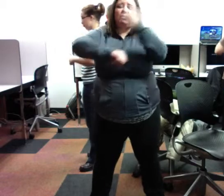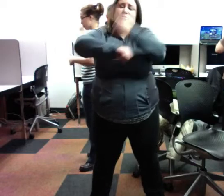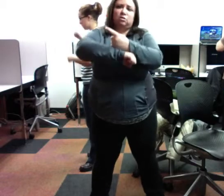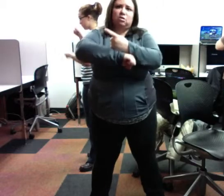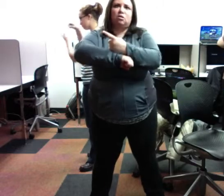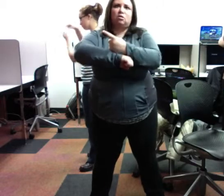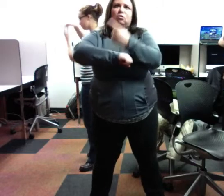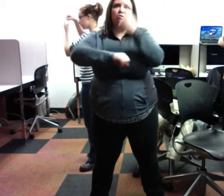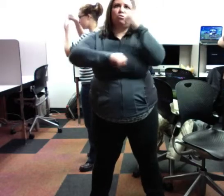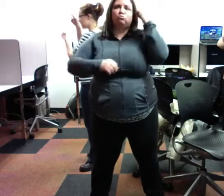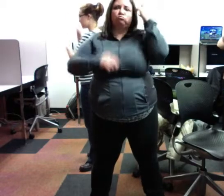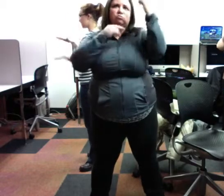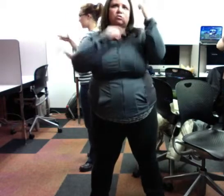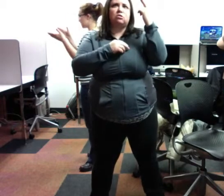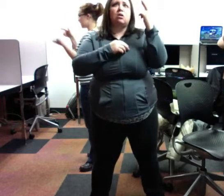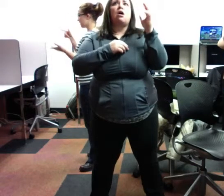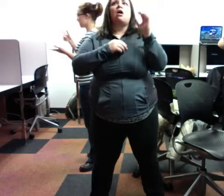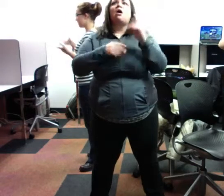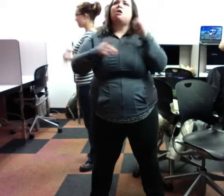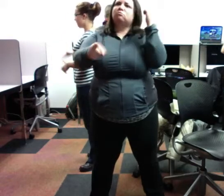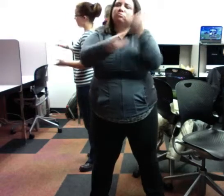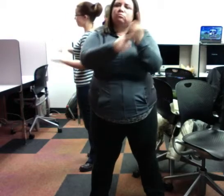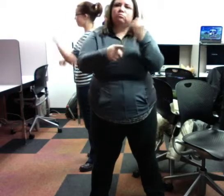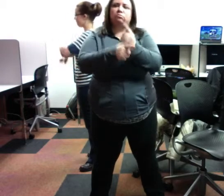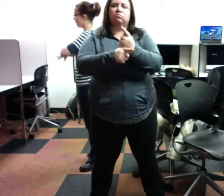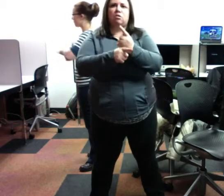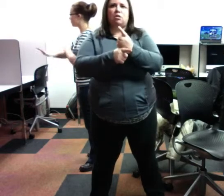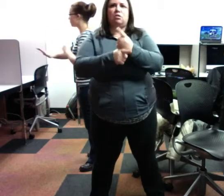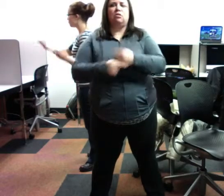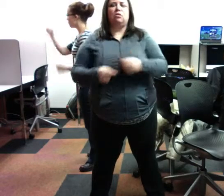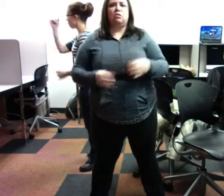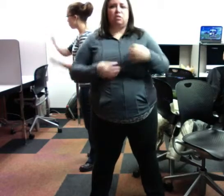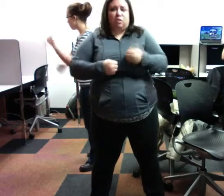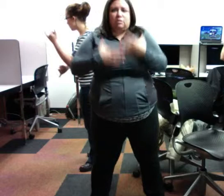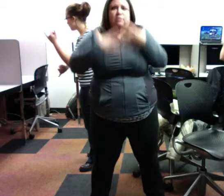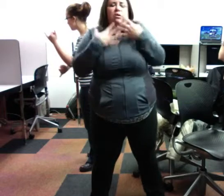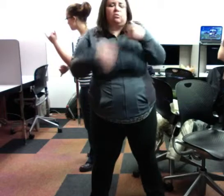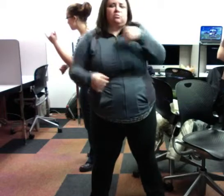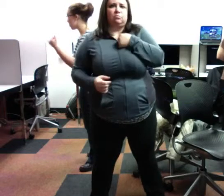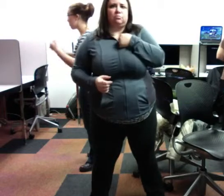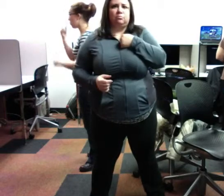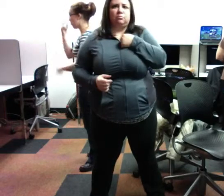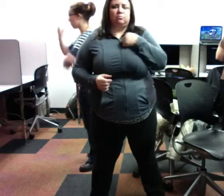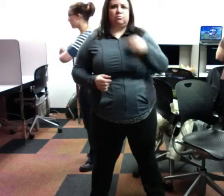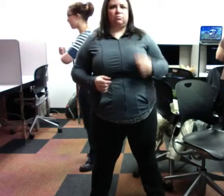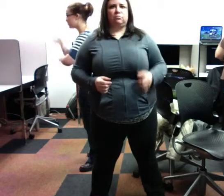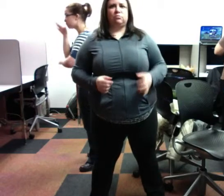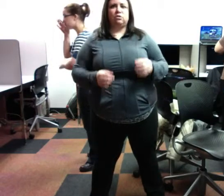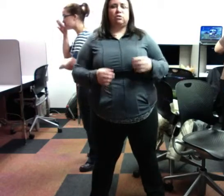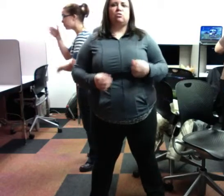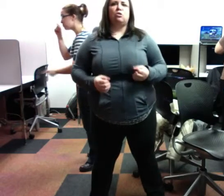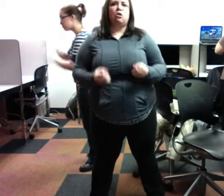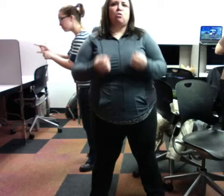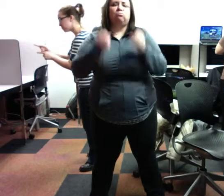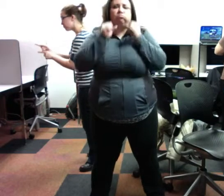It made an impression on me, and since then, for the past 33 years, I've looked in the mirror every morning and asked myself, if